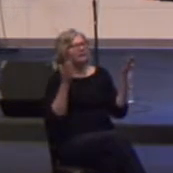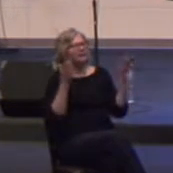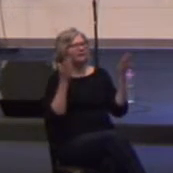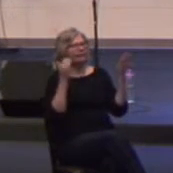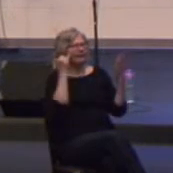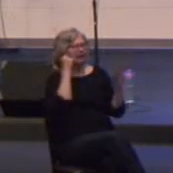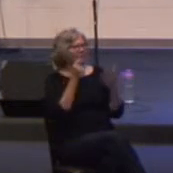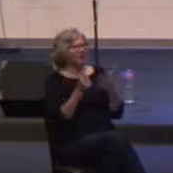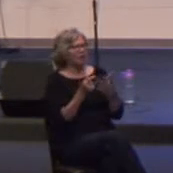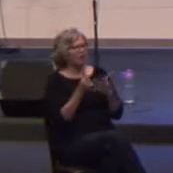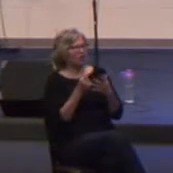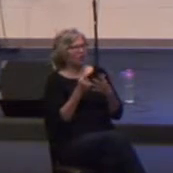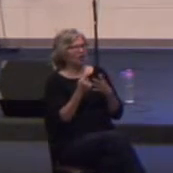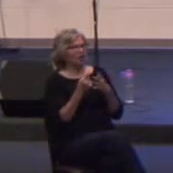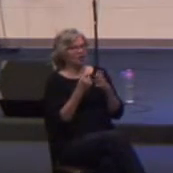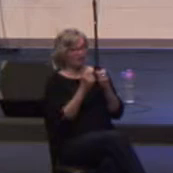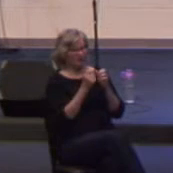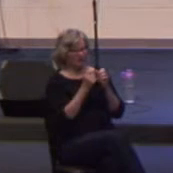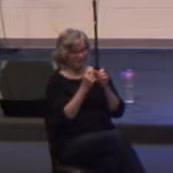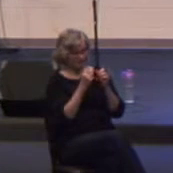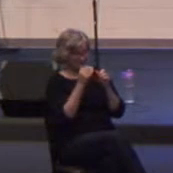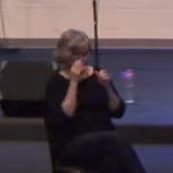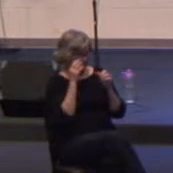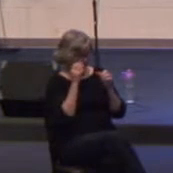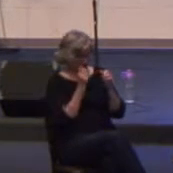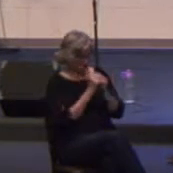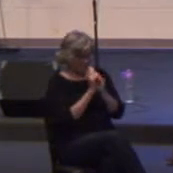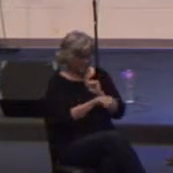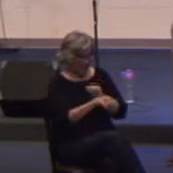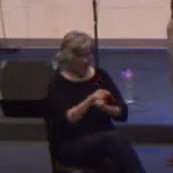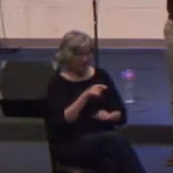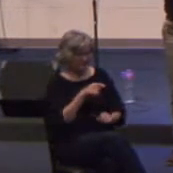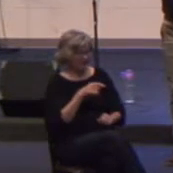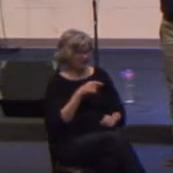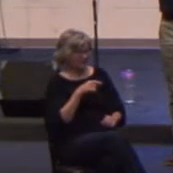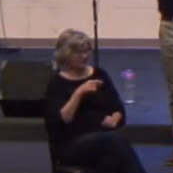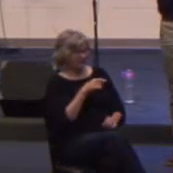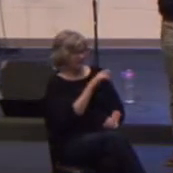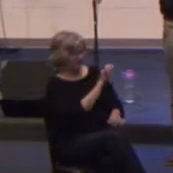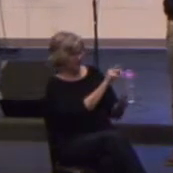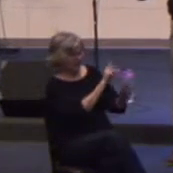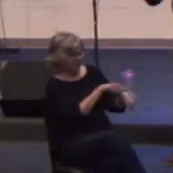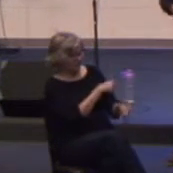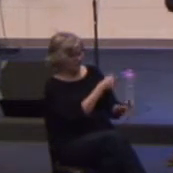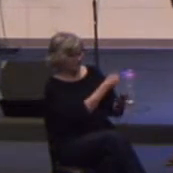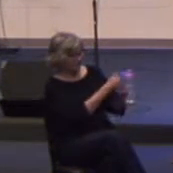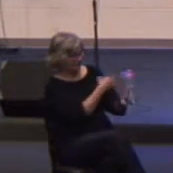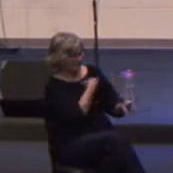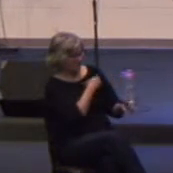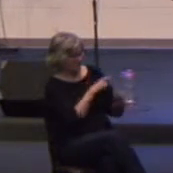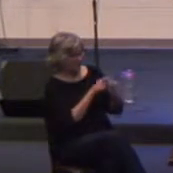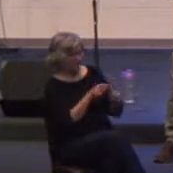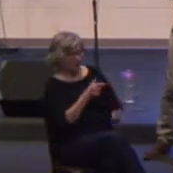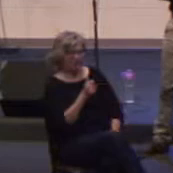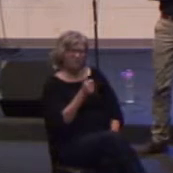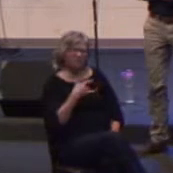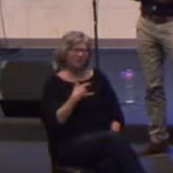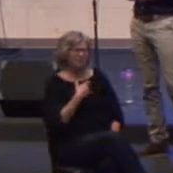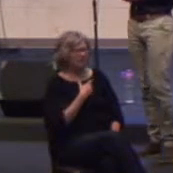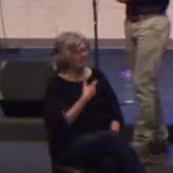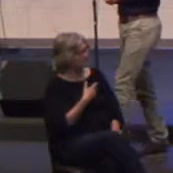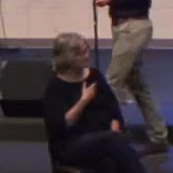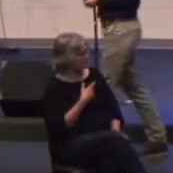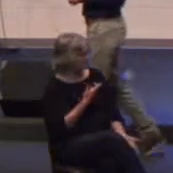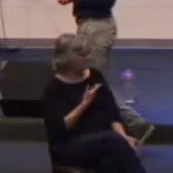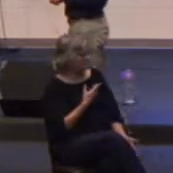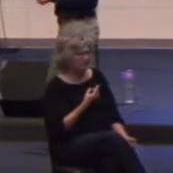with it, you find yourself feeling a little yucky, even though somebody else is the one doing the